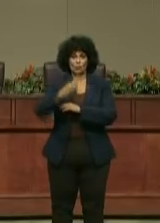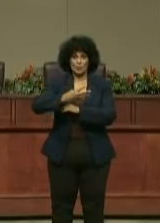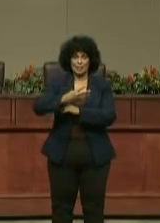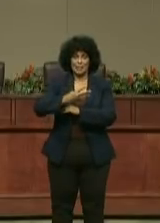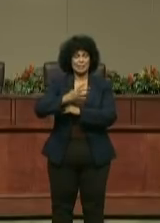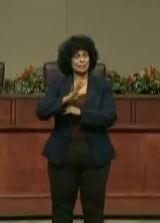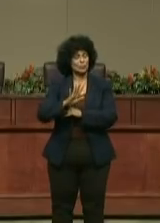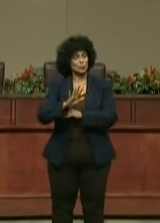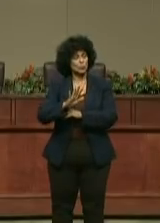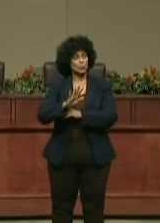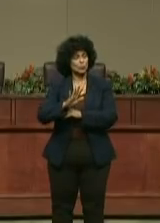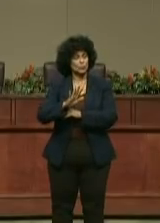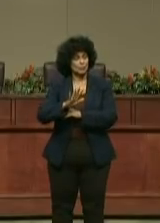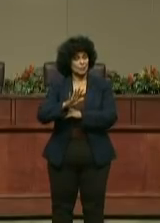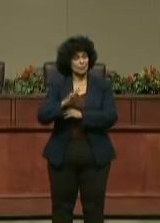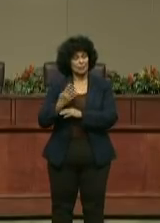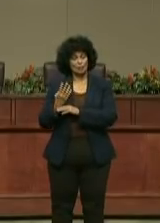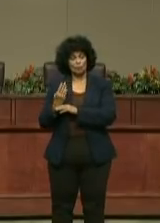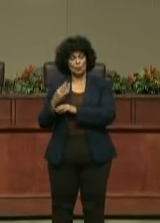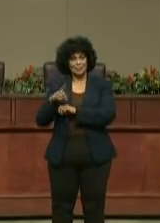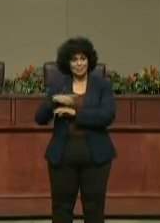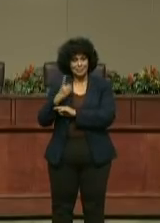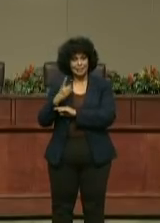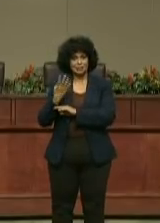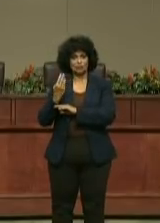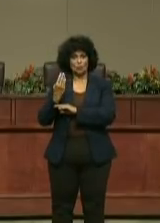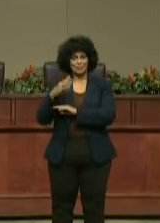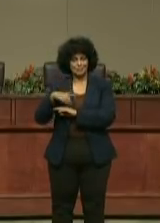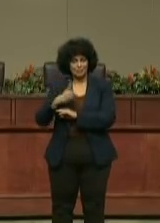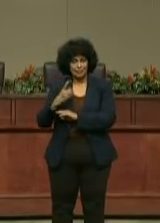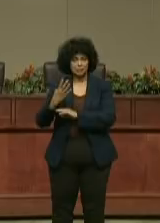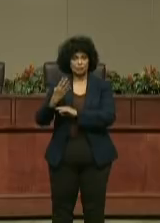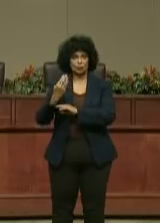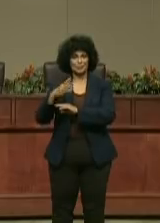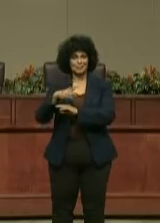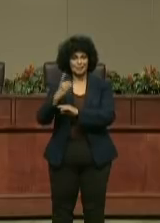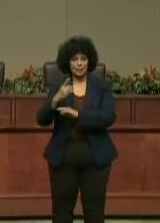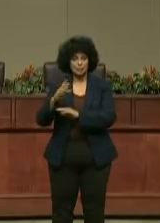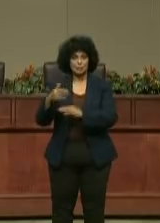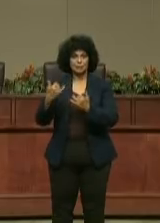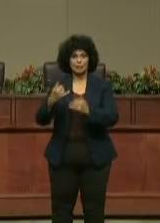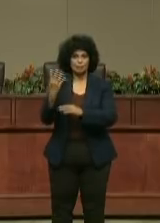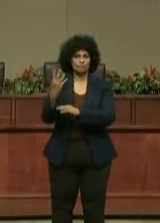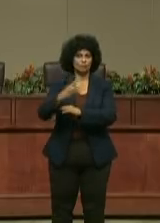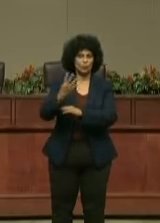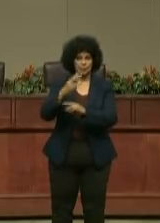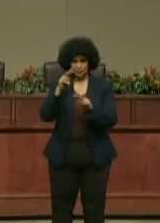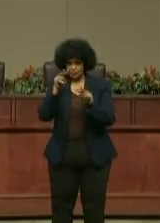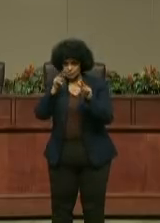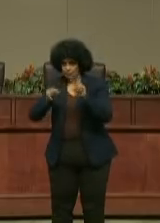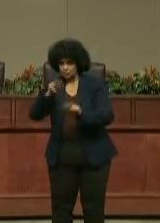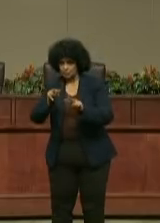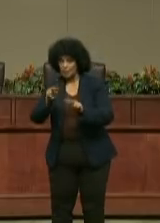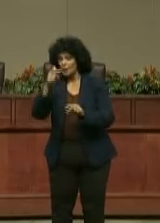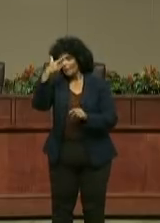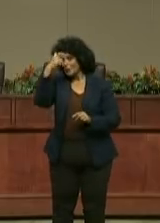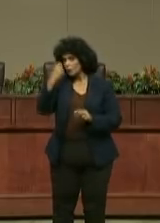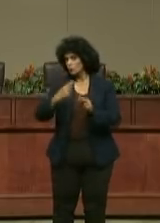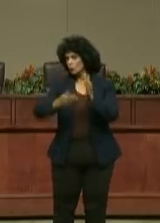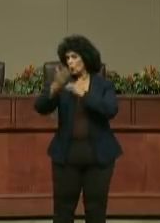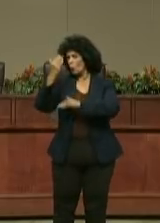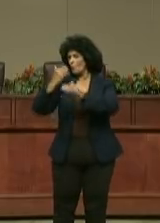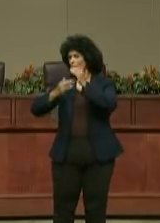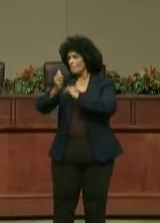becomes a critical period of time. And if you think about July the 3rd, the beginning of the Independence